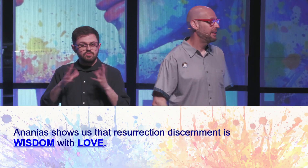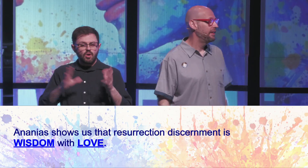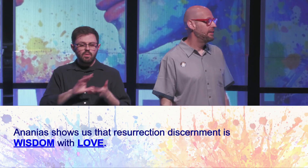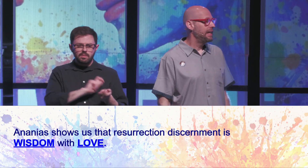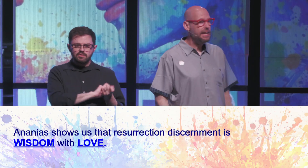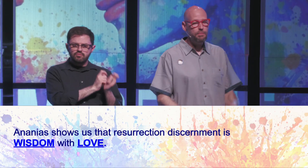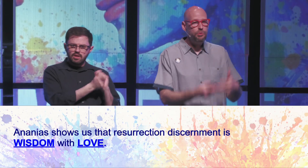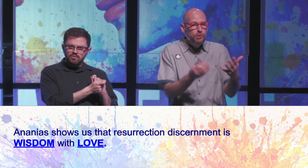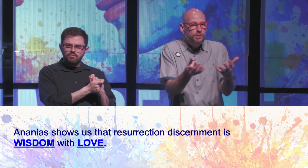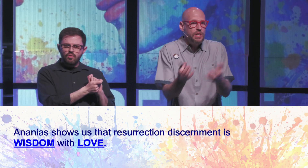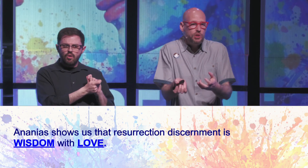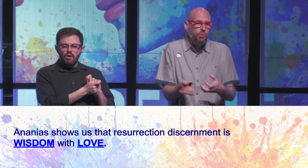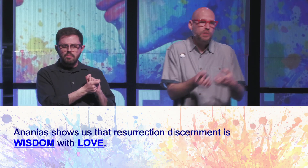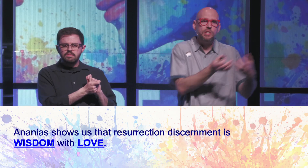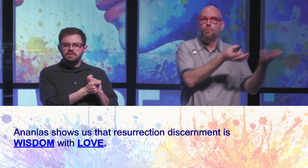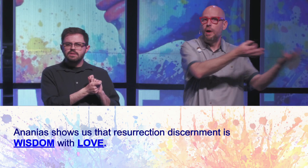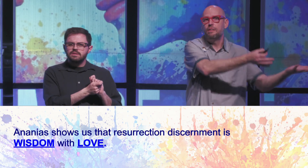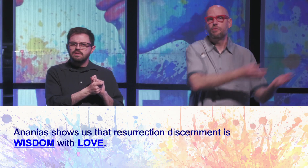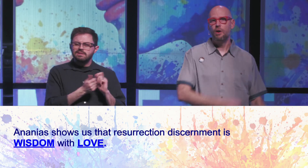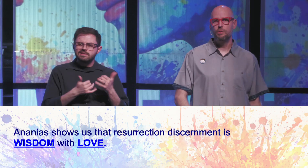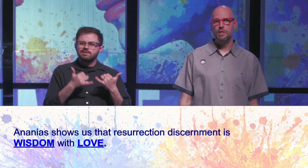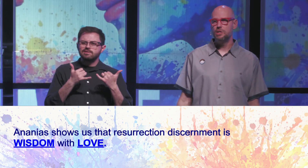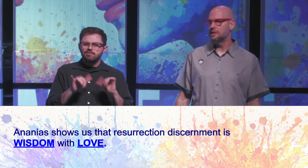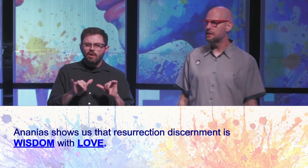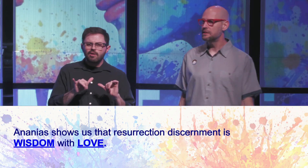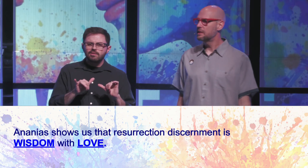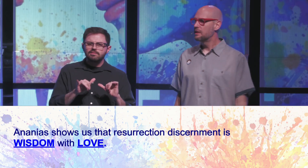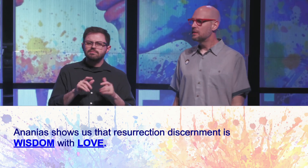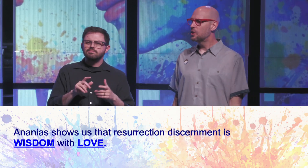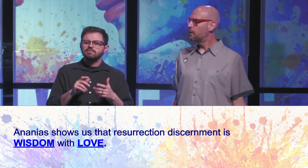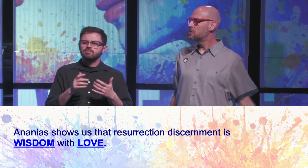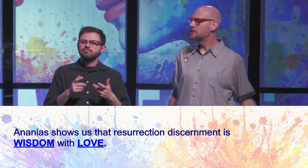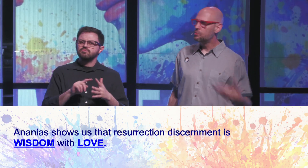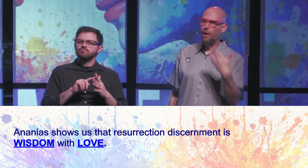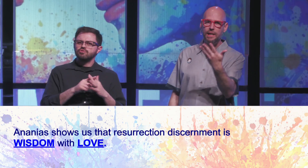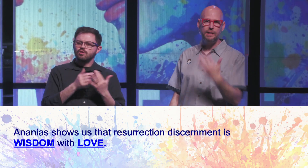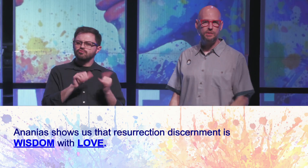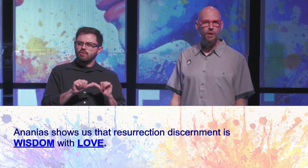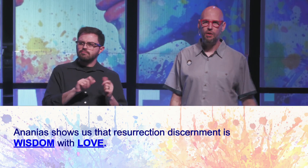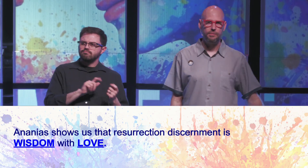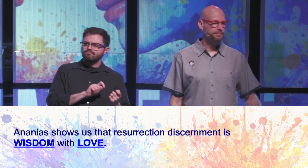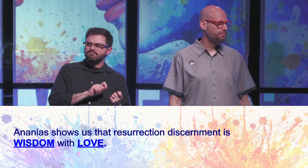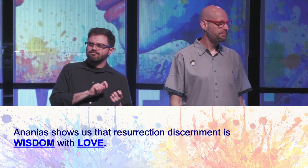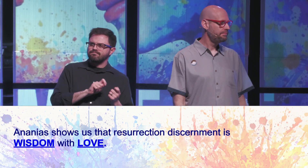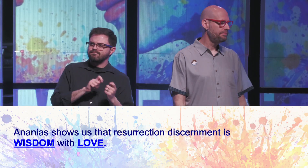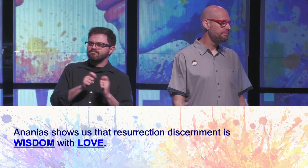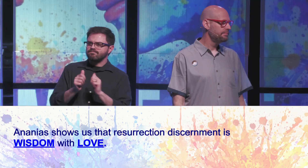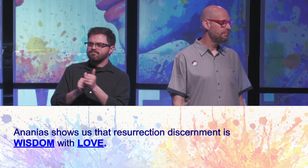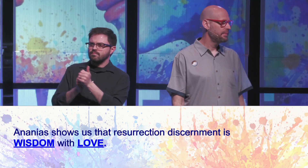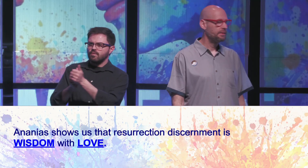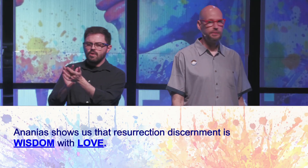light, he had moved towards this way of following Jesus. The question is, why not Saul?